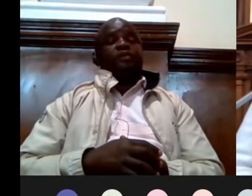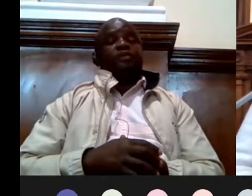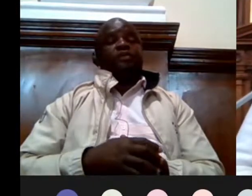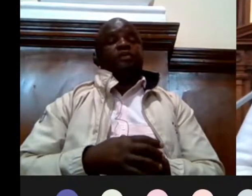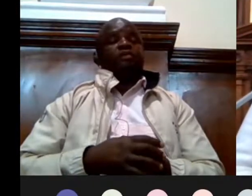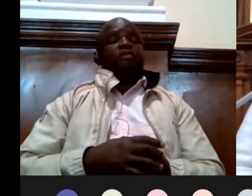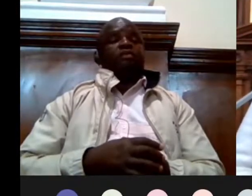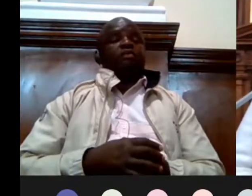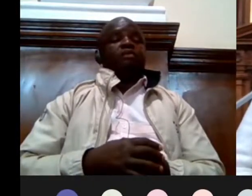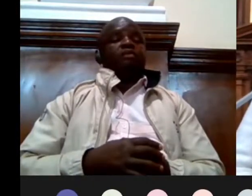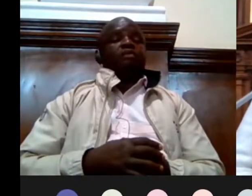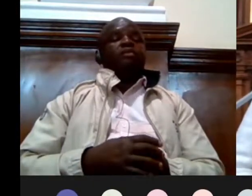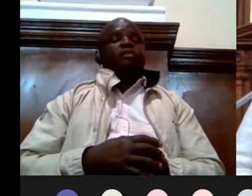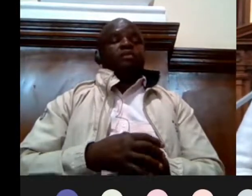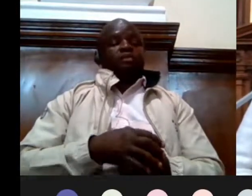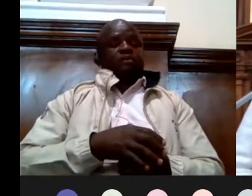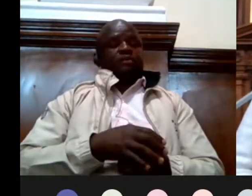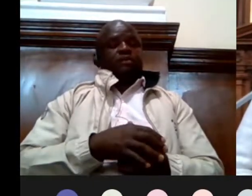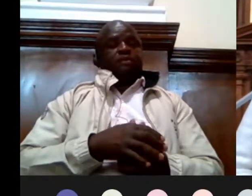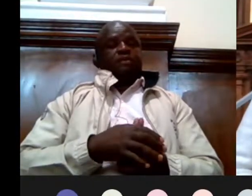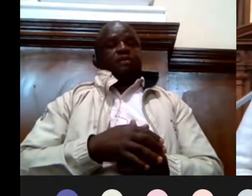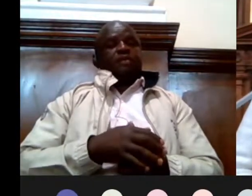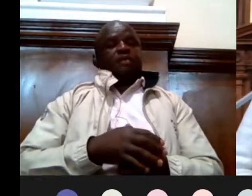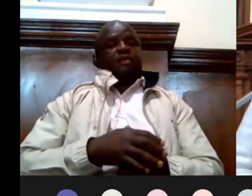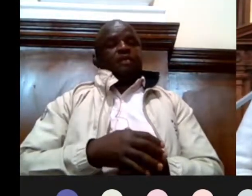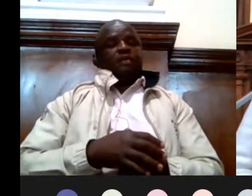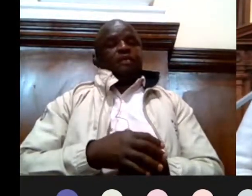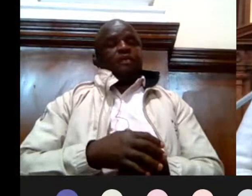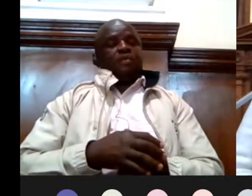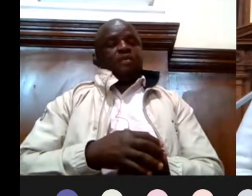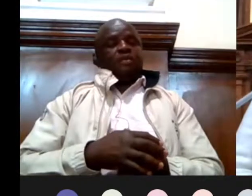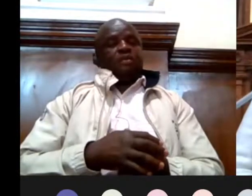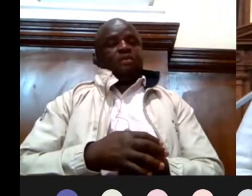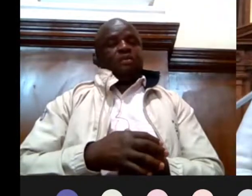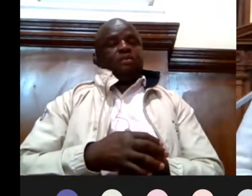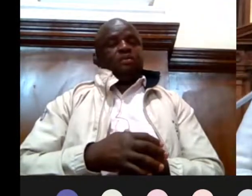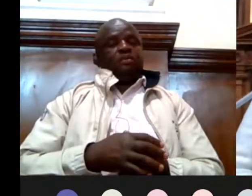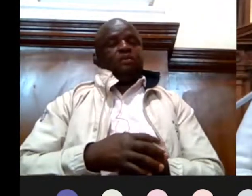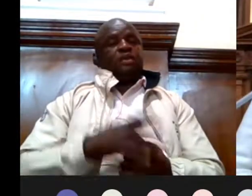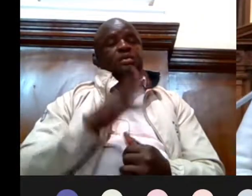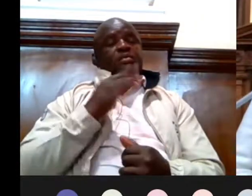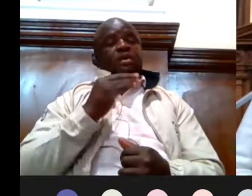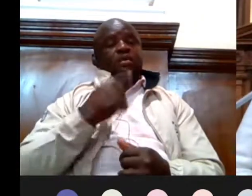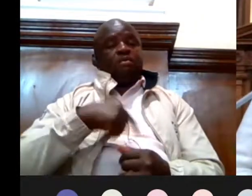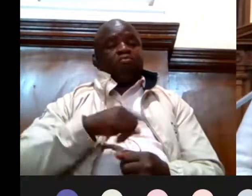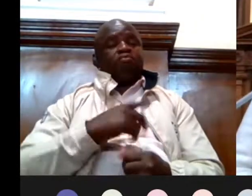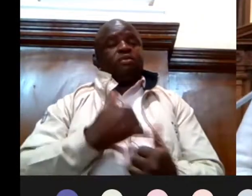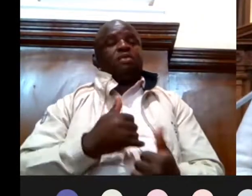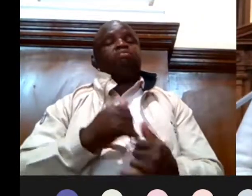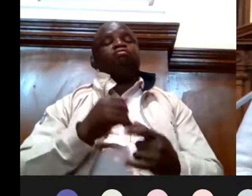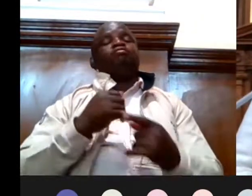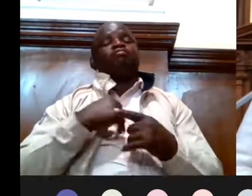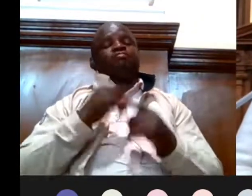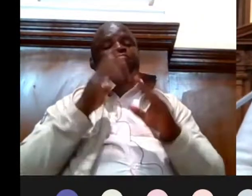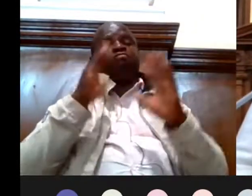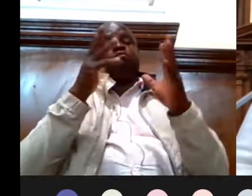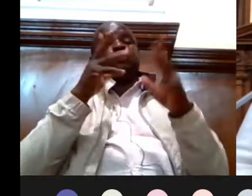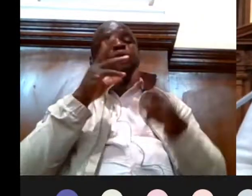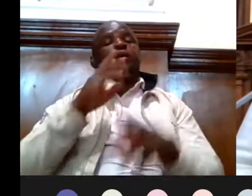allow me, Honorable Speaker, as we congratulate women, Kamatsapa a bailen ba etsa